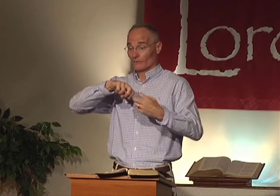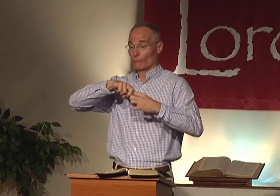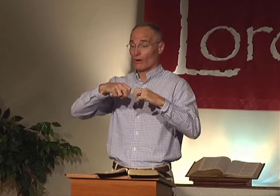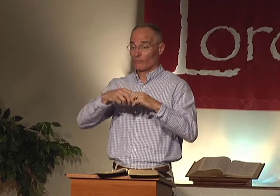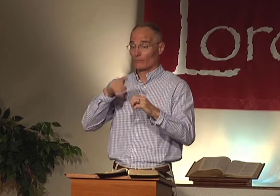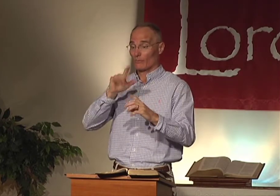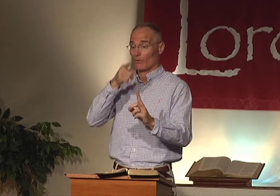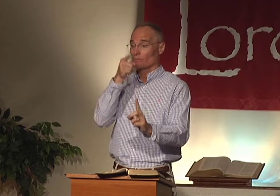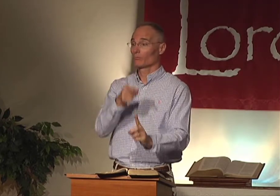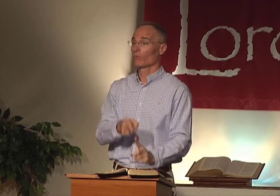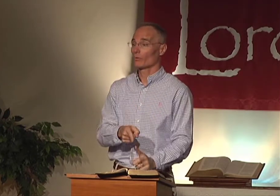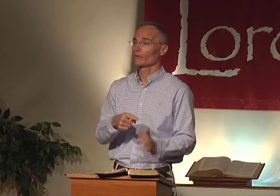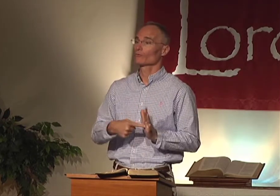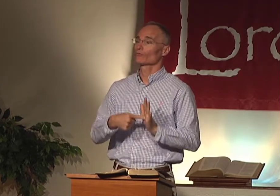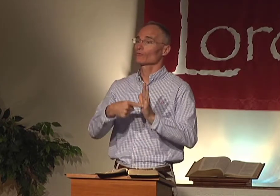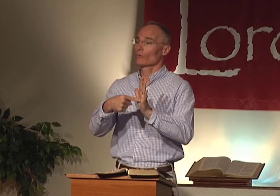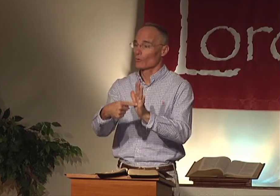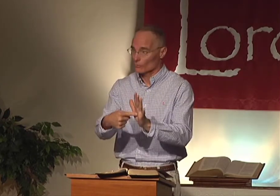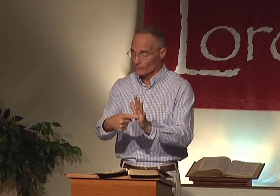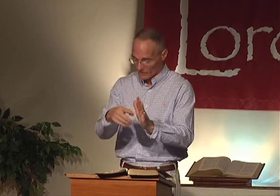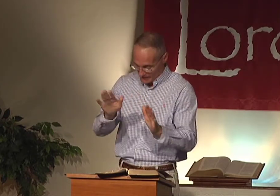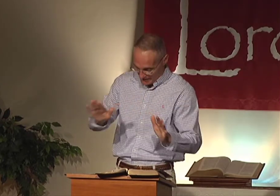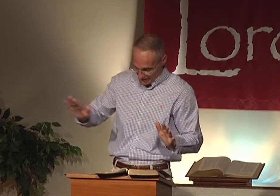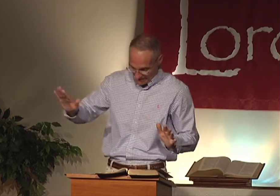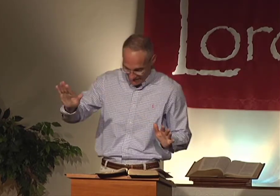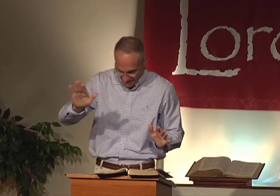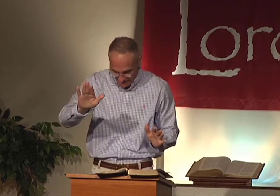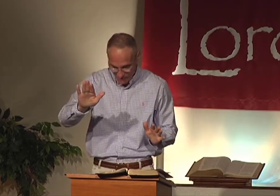So all of those problems that Paul has pinpointed,